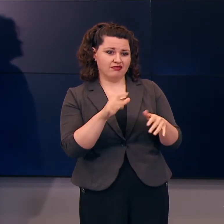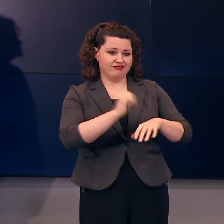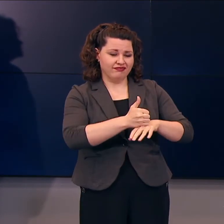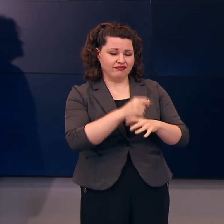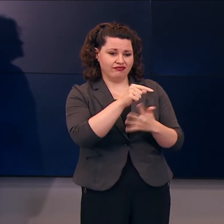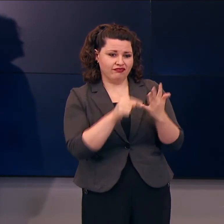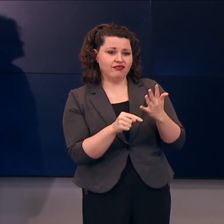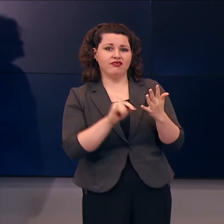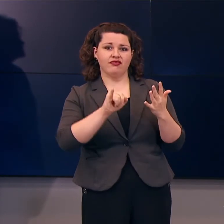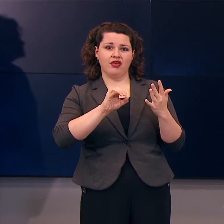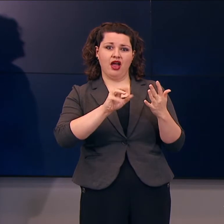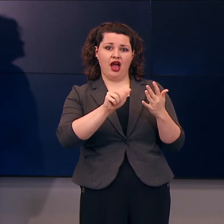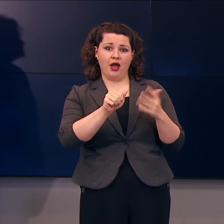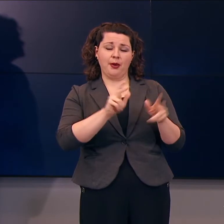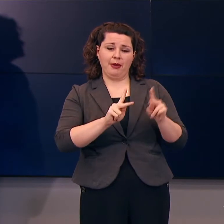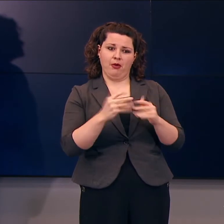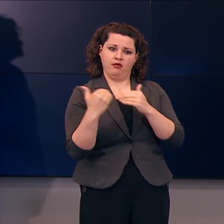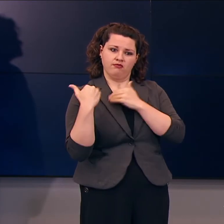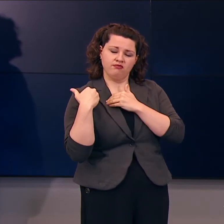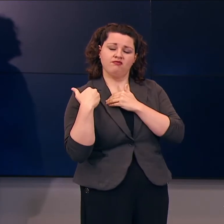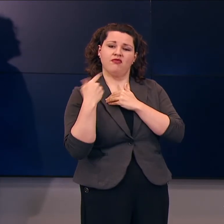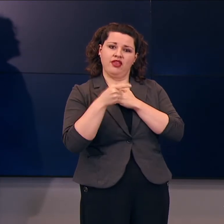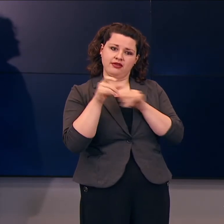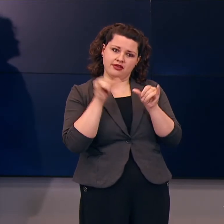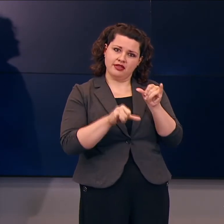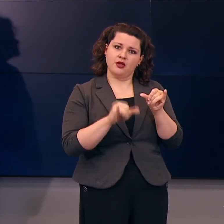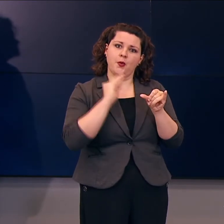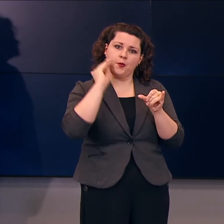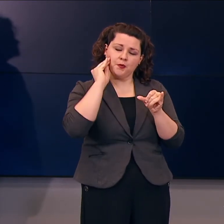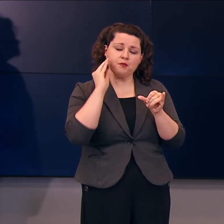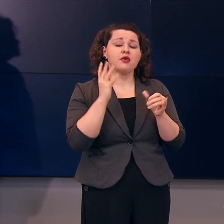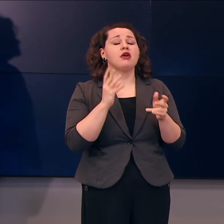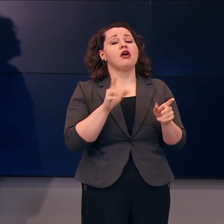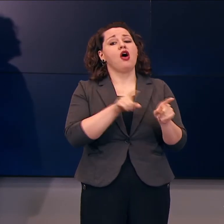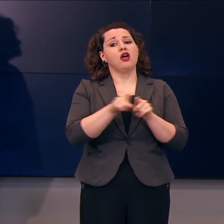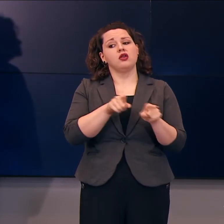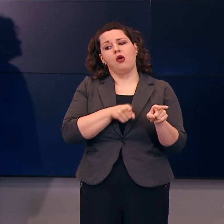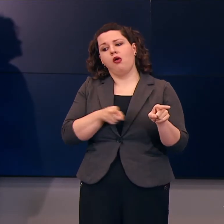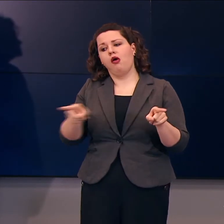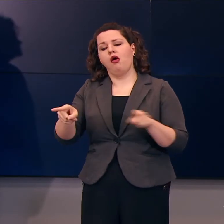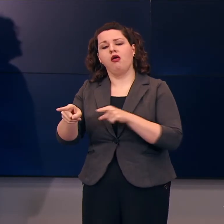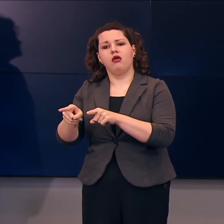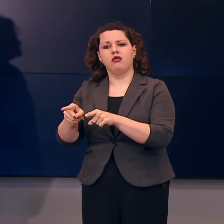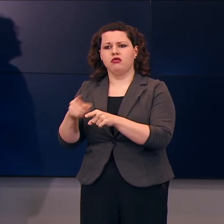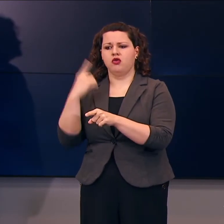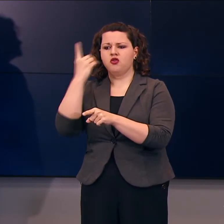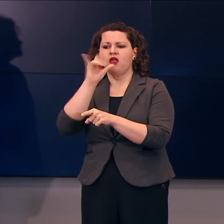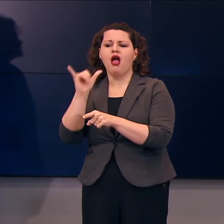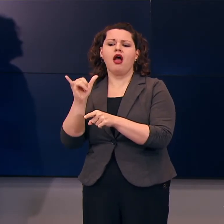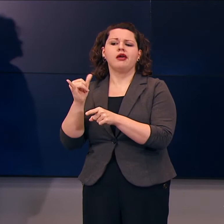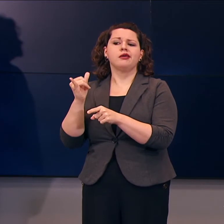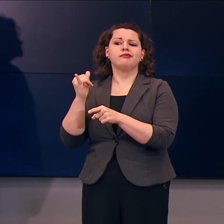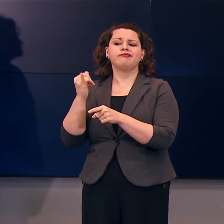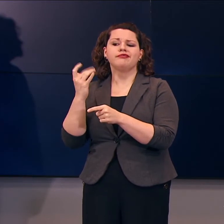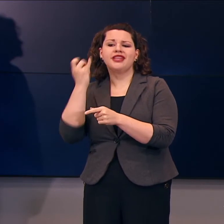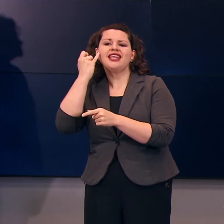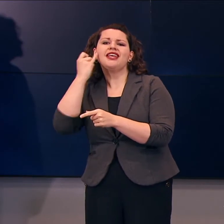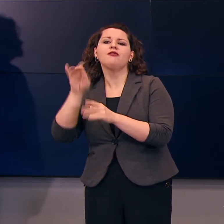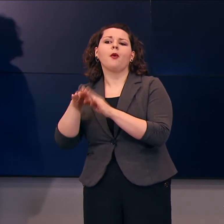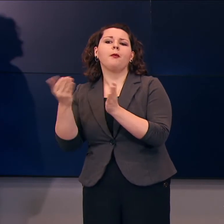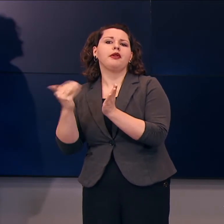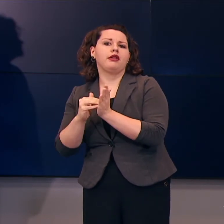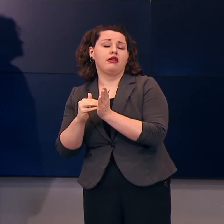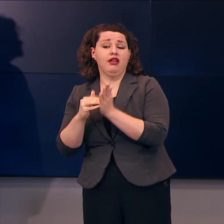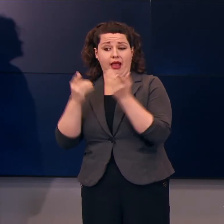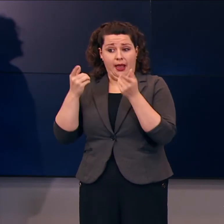by Iowans doing the right thing and being responsible and staying home. We're also going to start to look at what it looks like to begin to open back up, because when we